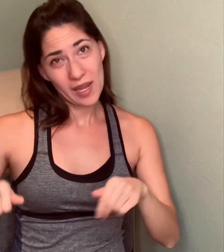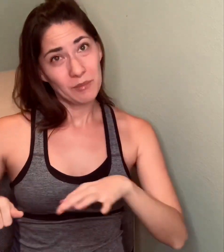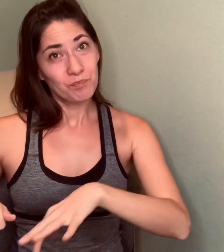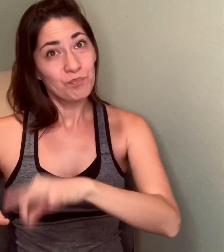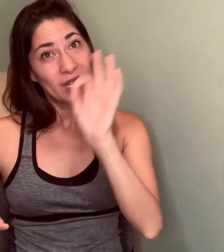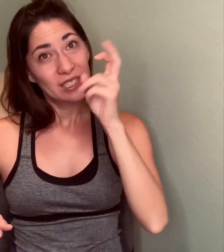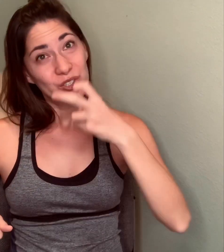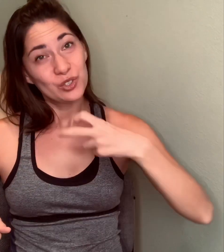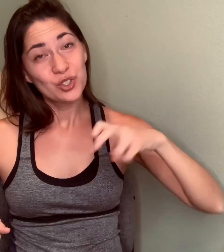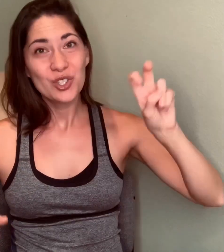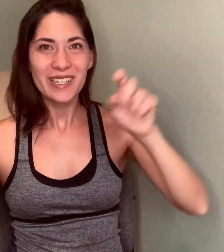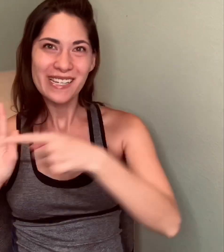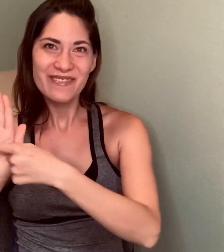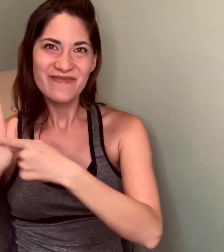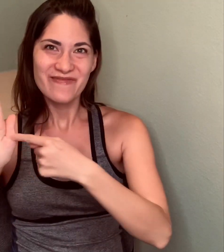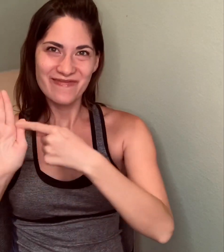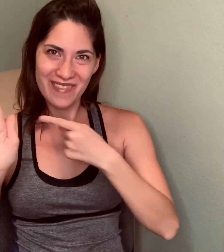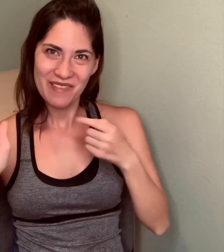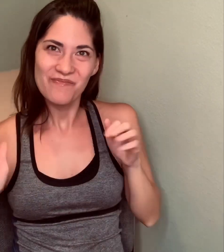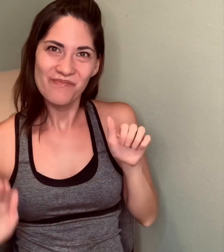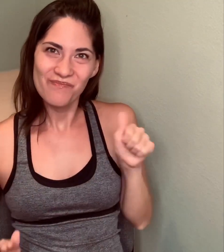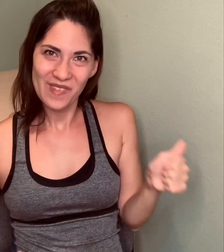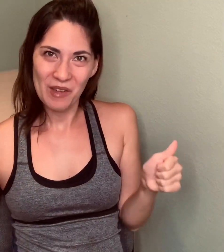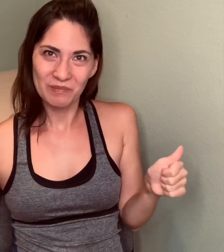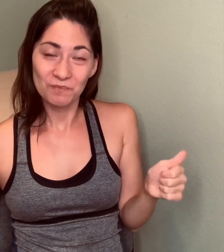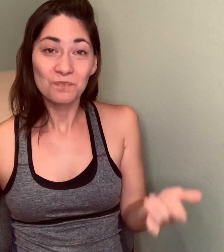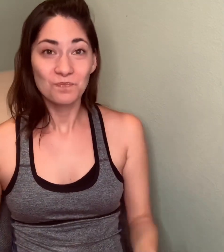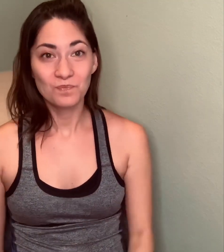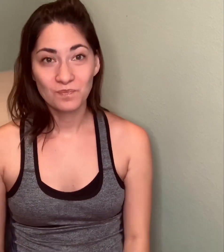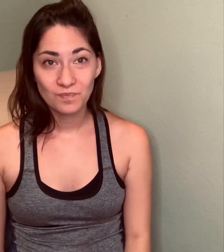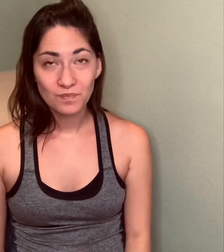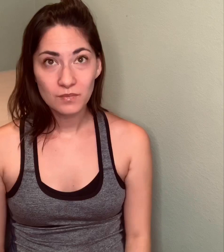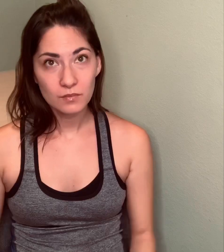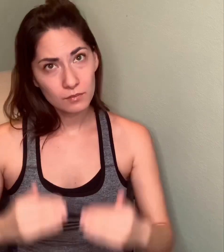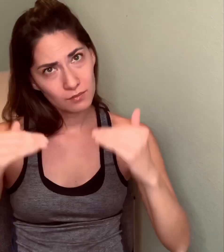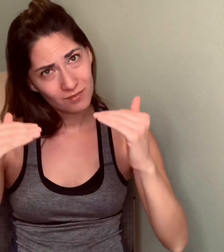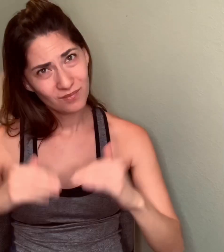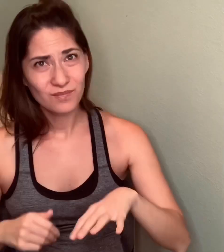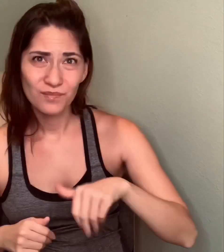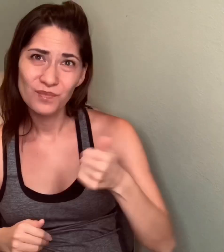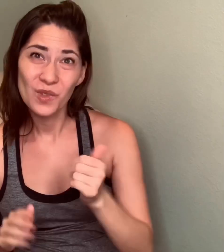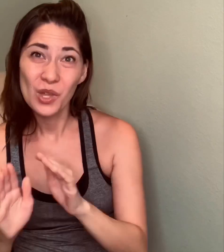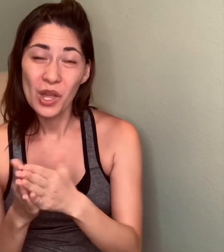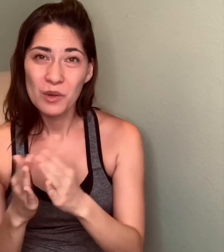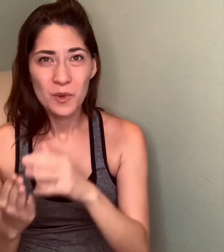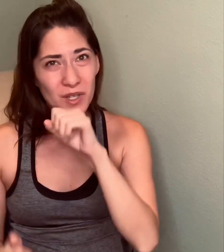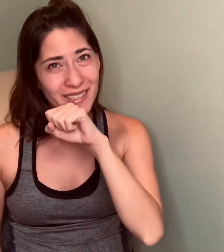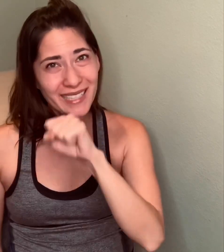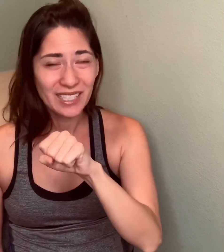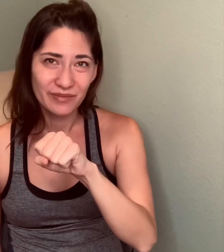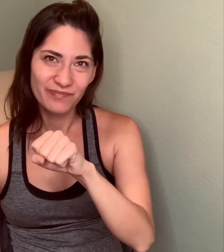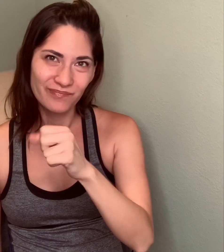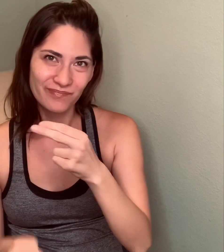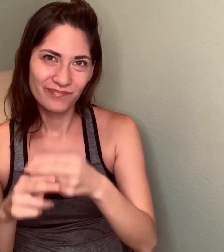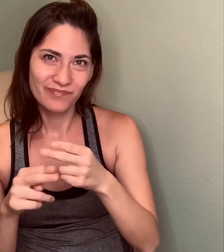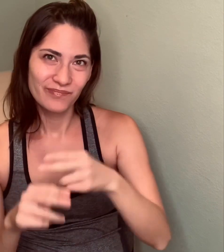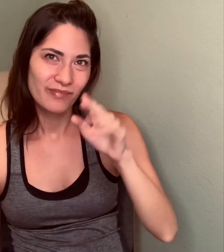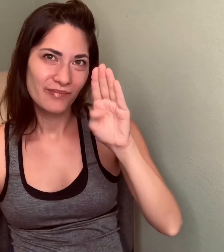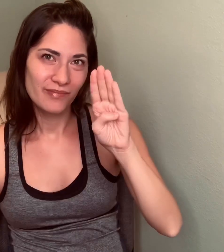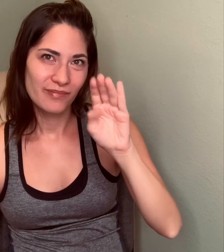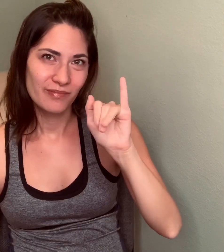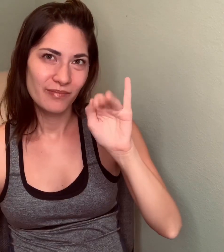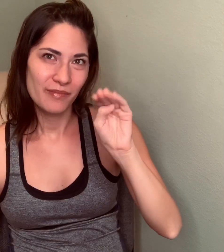journey through tracing his fingers and following it. Another book that has really tugged at my heart is called Babies Come